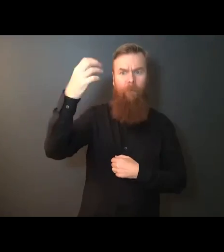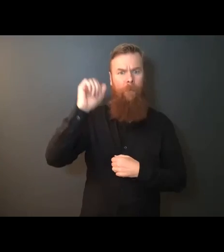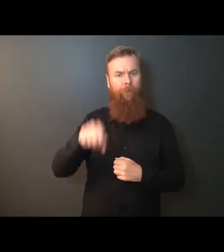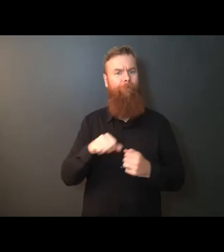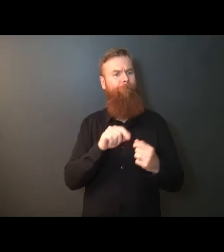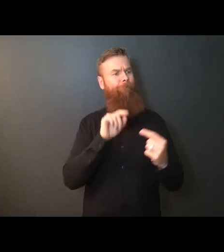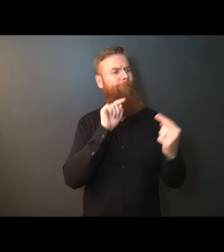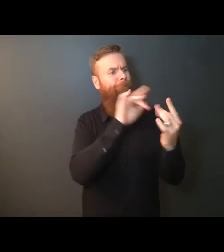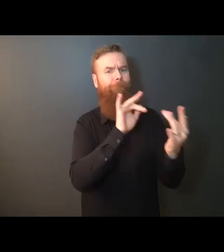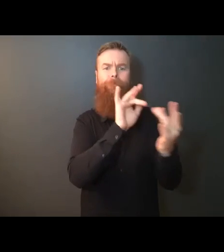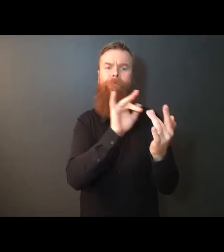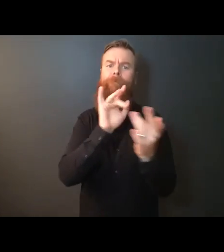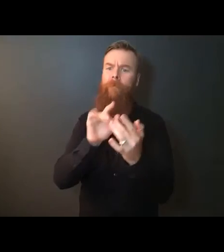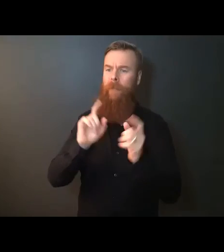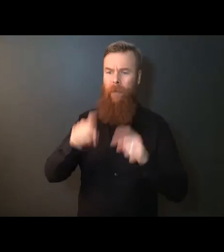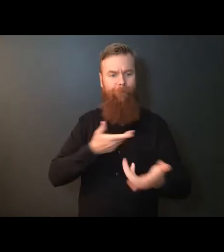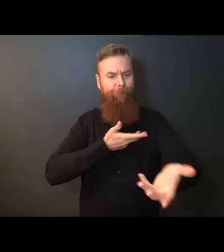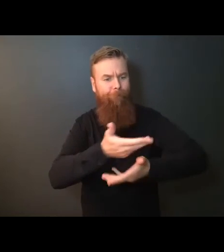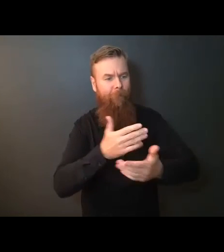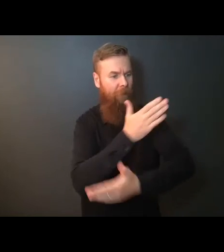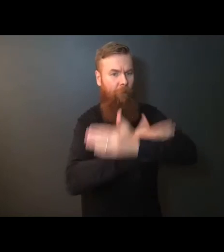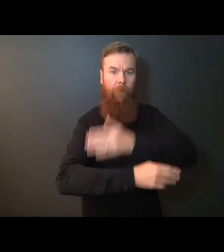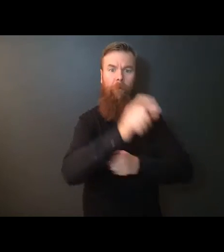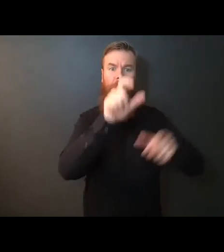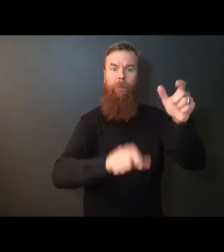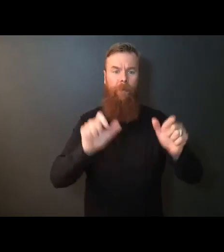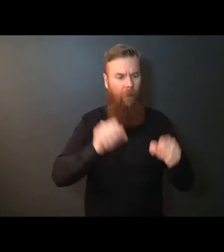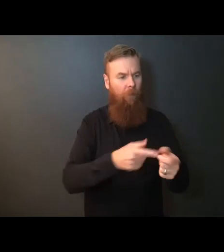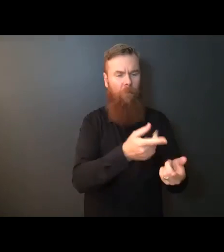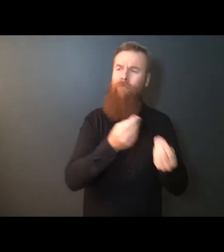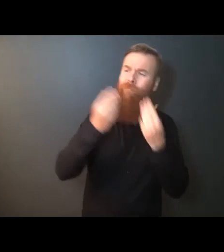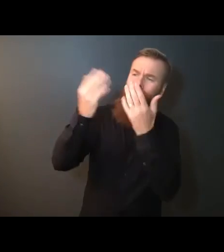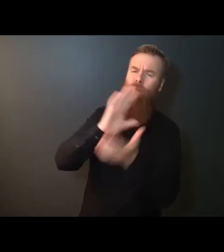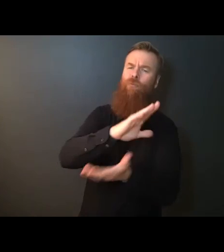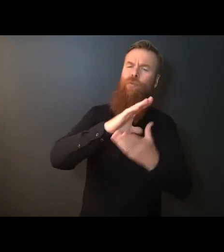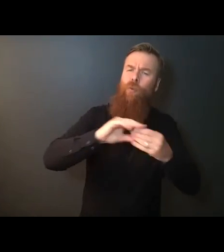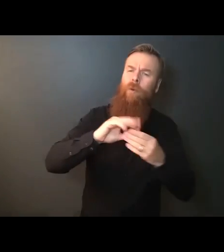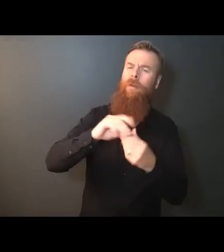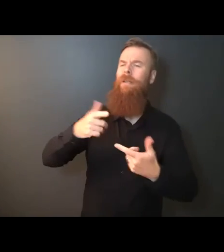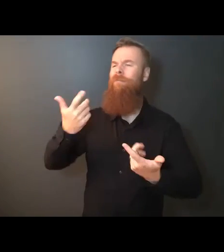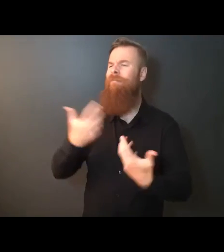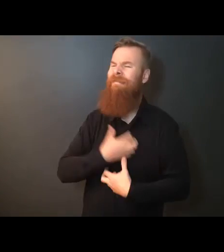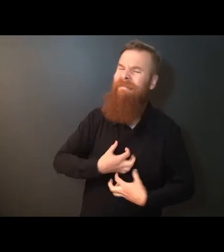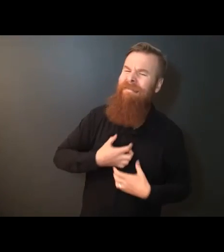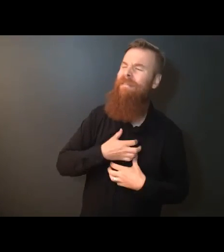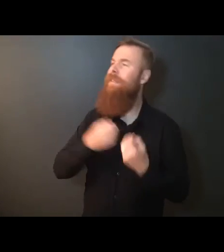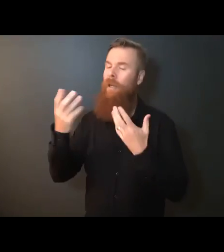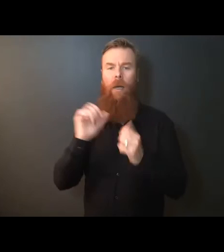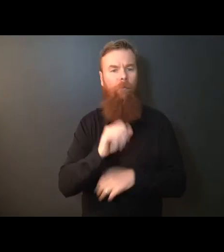their ideas in policy making? Sorry, Guler, can you come